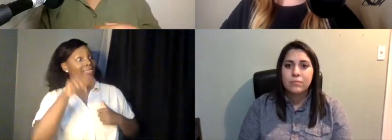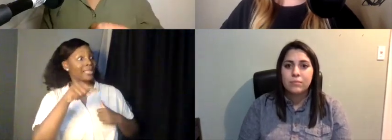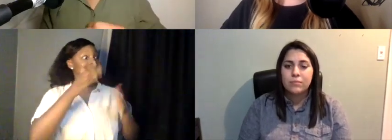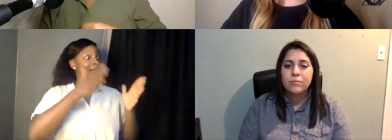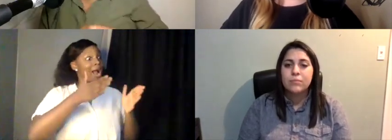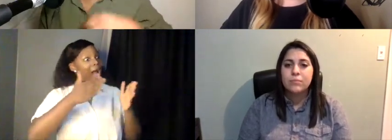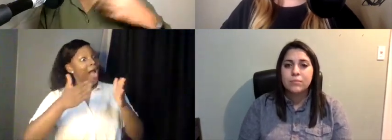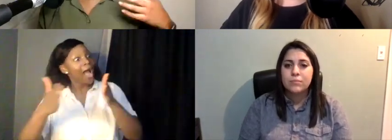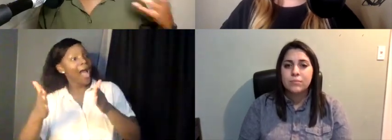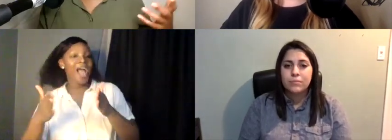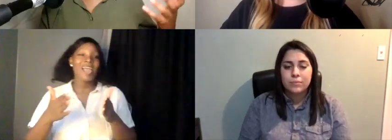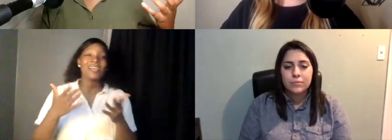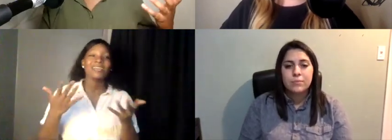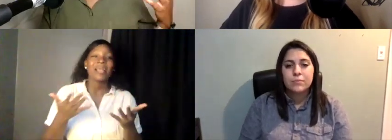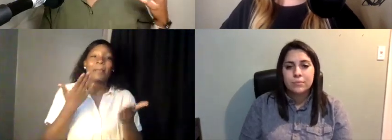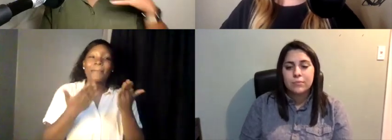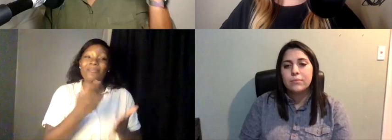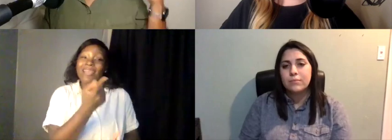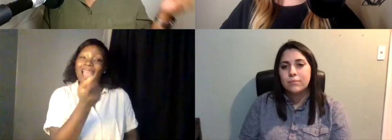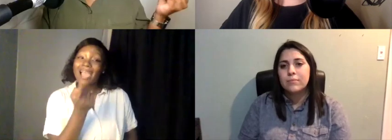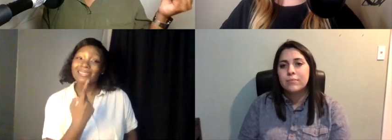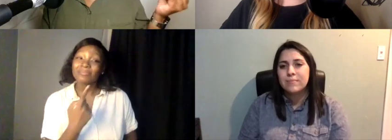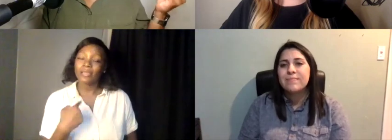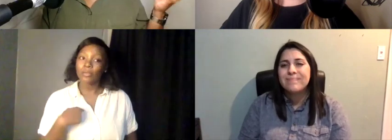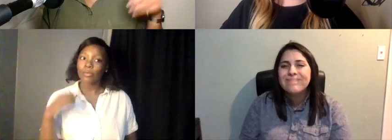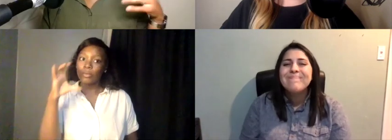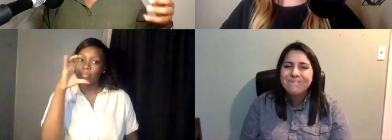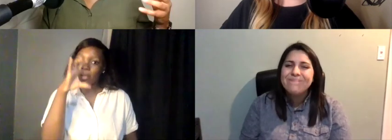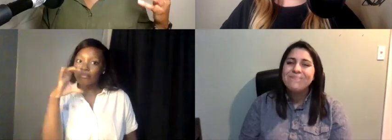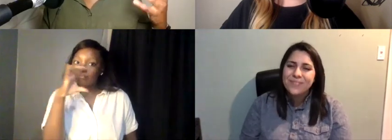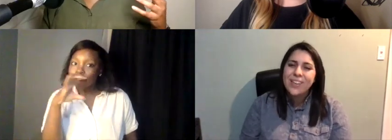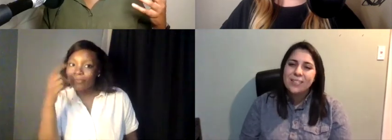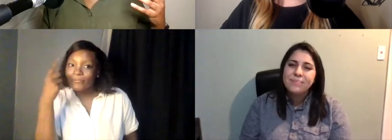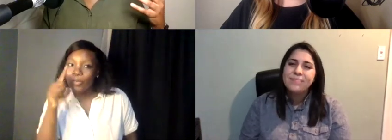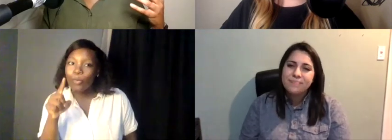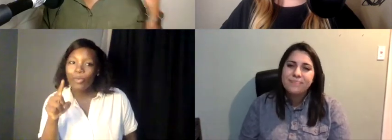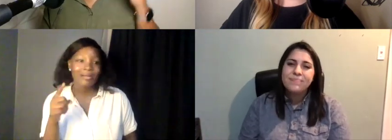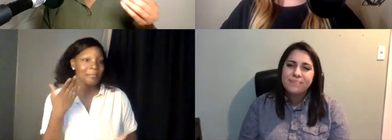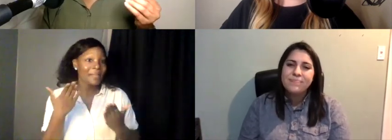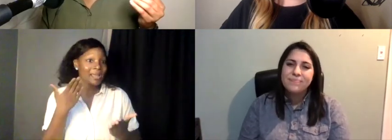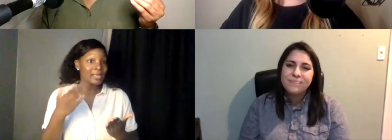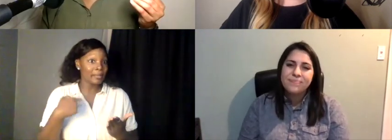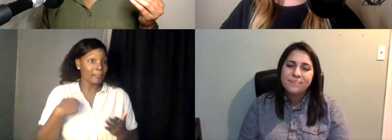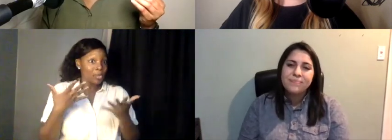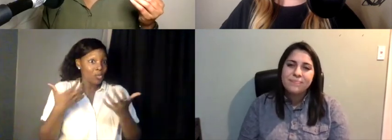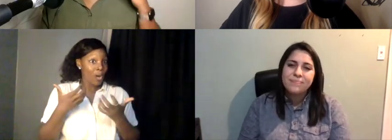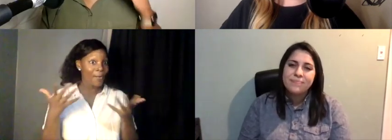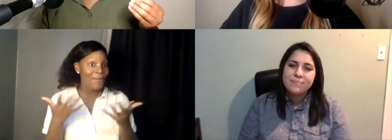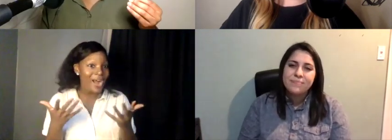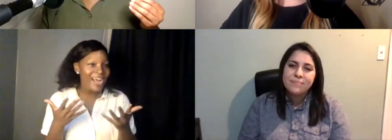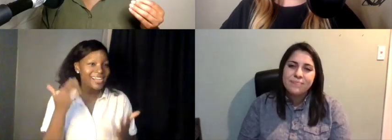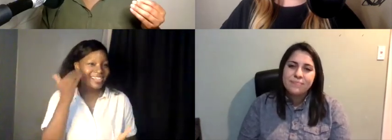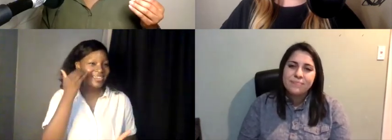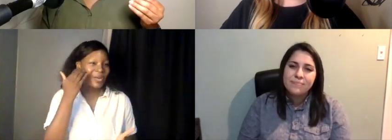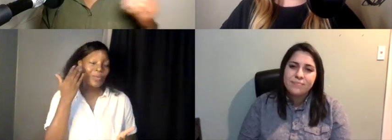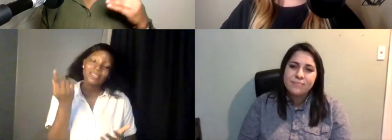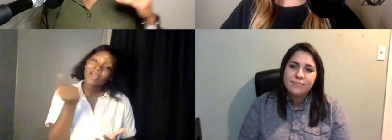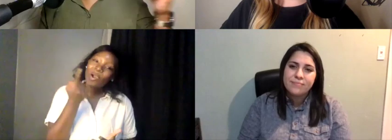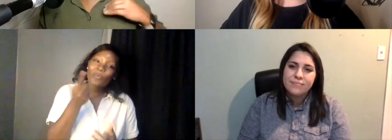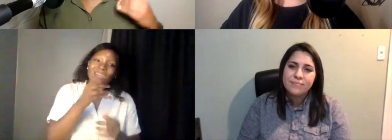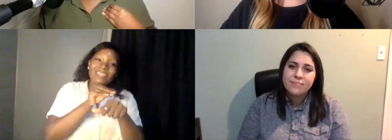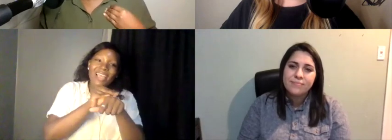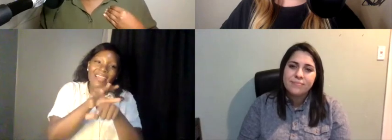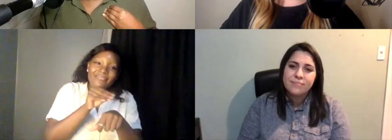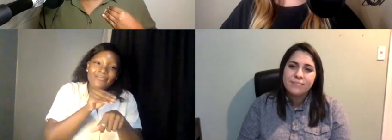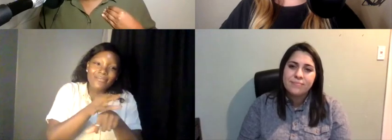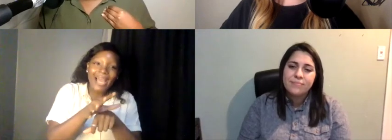right? Yeah. Or, like, what are you looking forward to? Or, you know what I mean? But instead, it's always this, like you said, it's always this advice that literally has